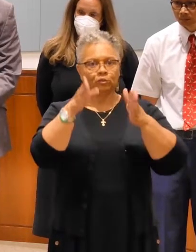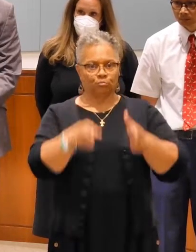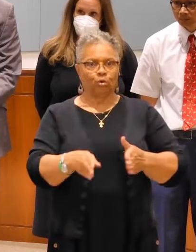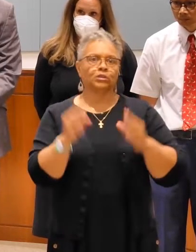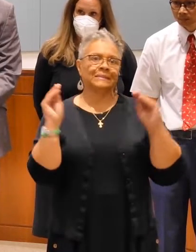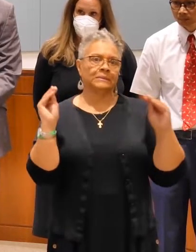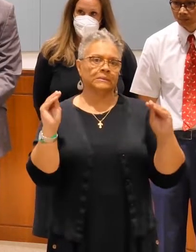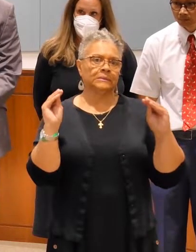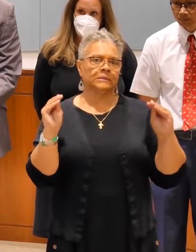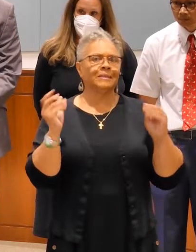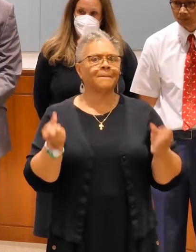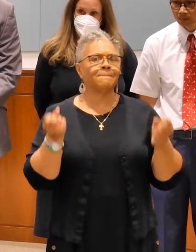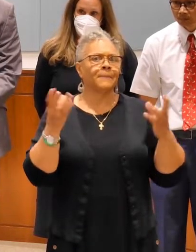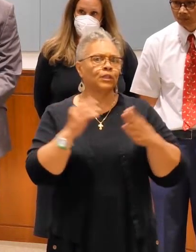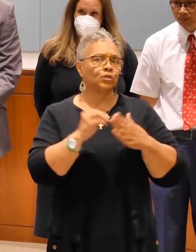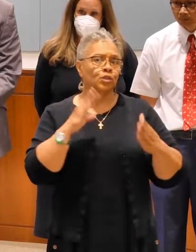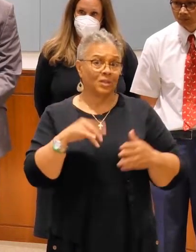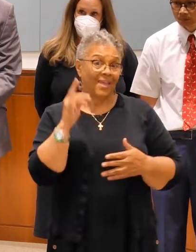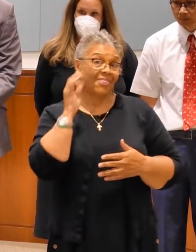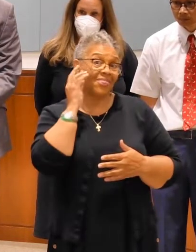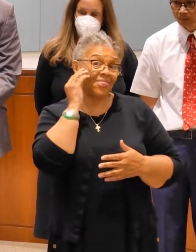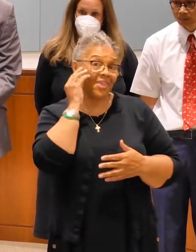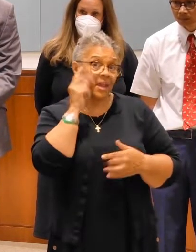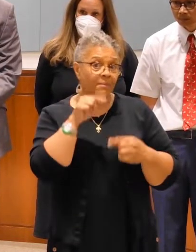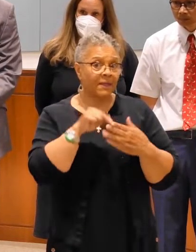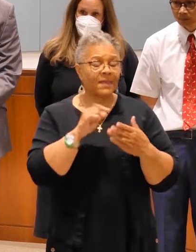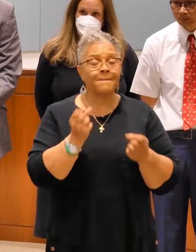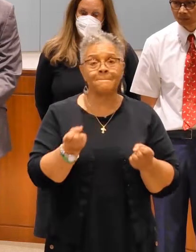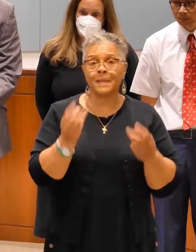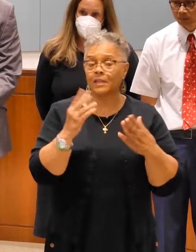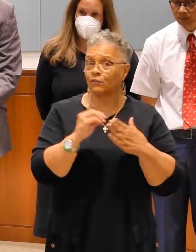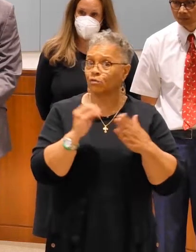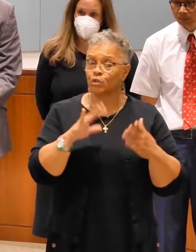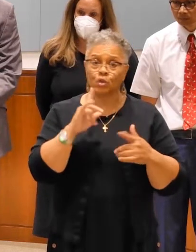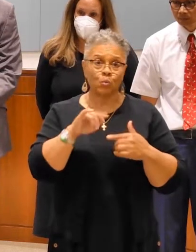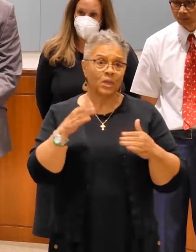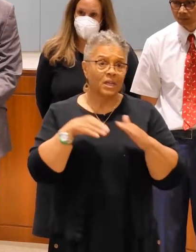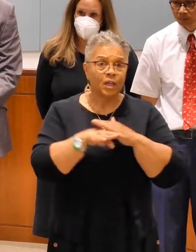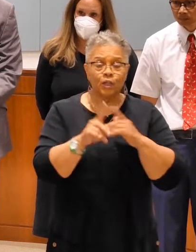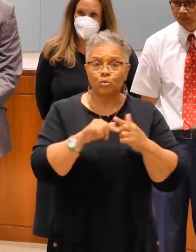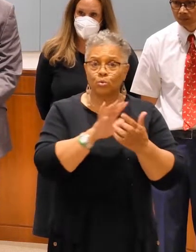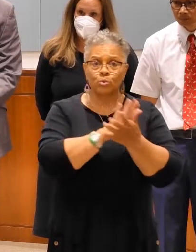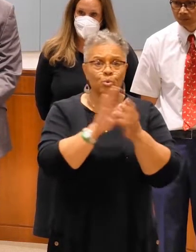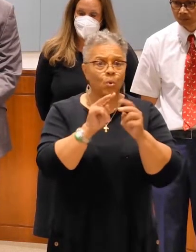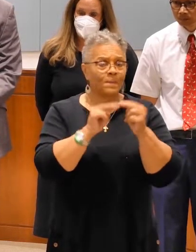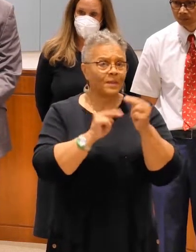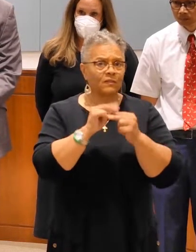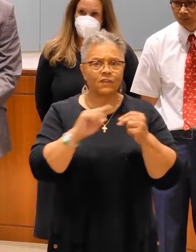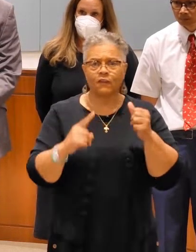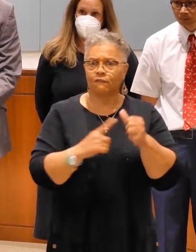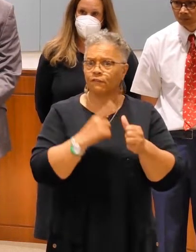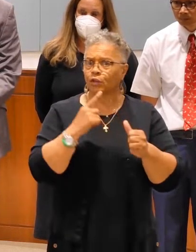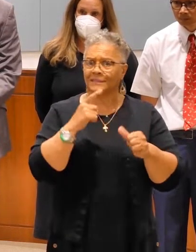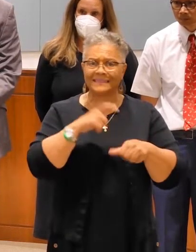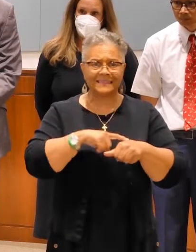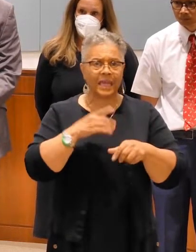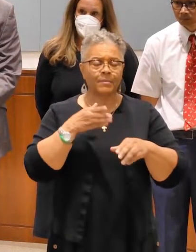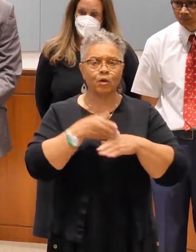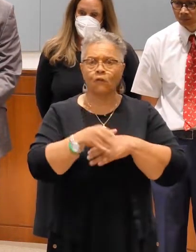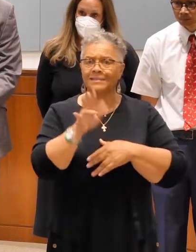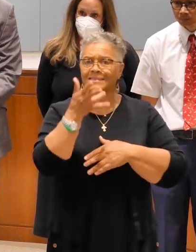instruction. Many of whom, think about this, many of whom will enter the school buildings for the first time in over 17